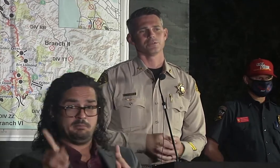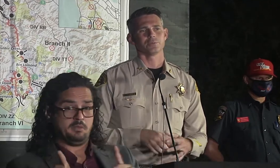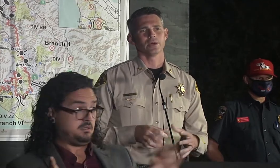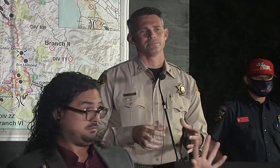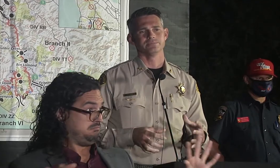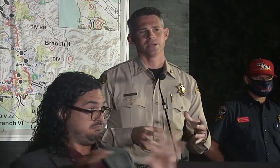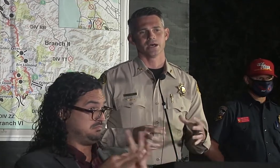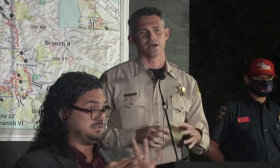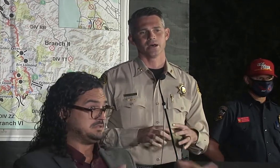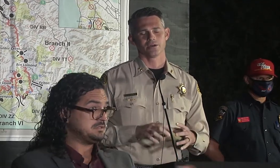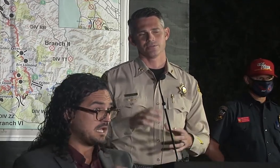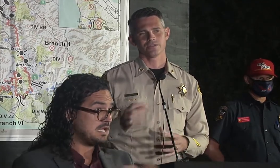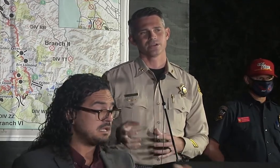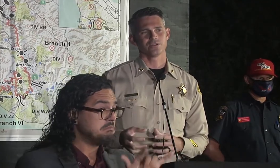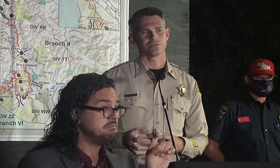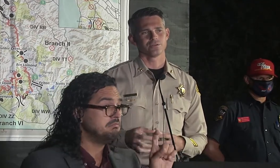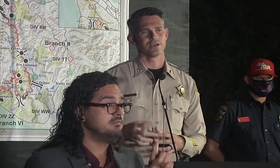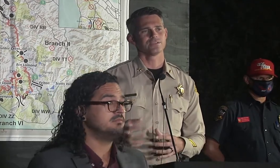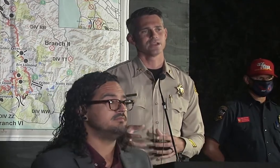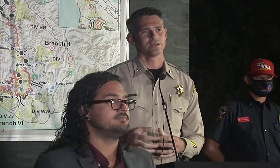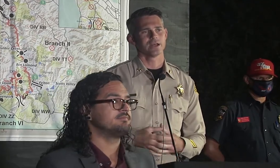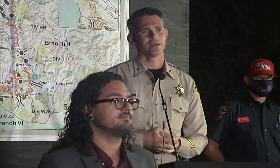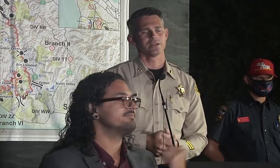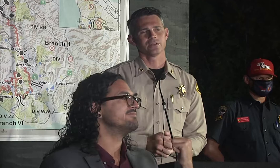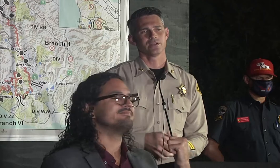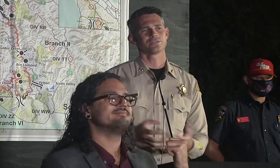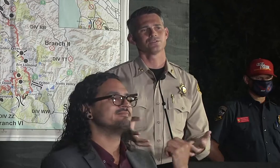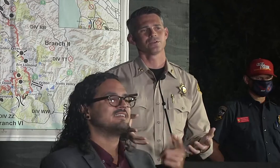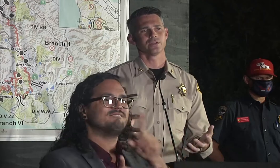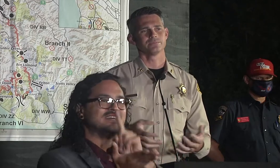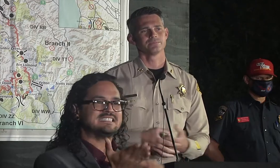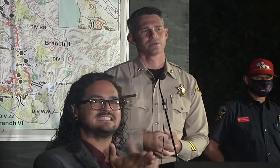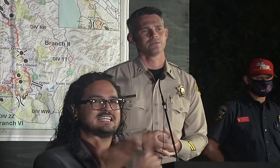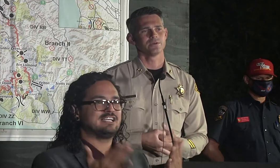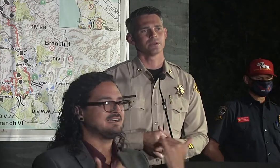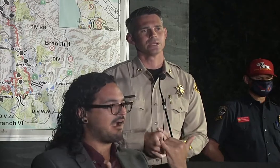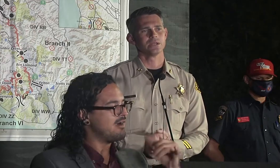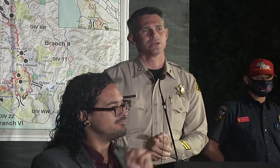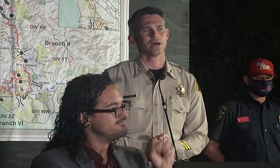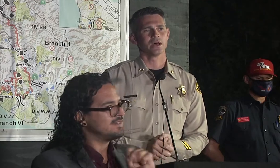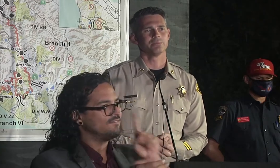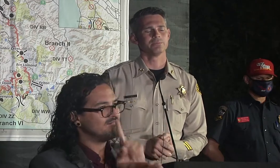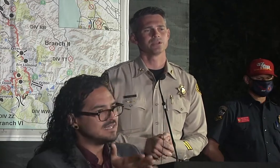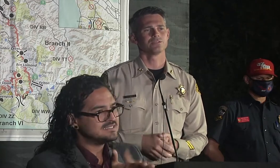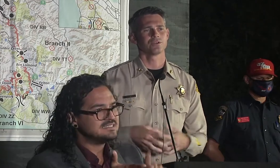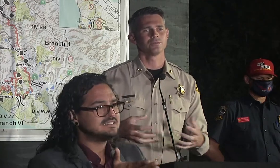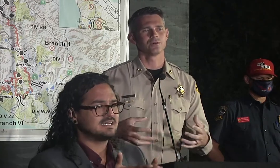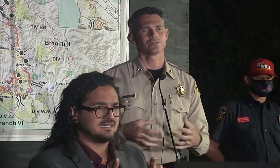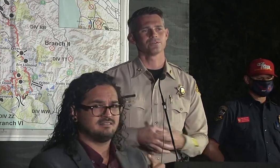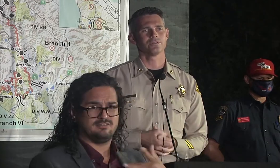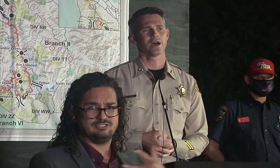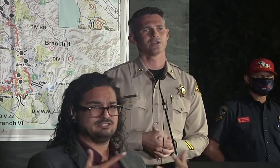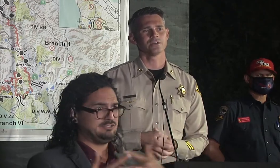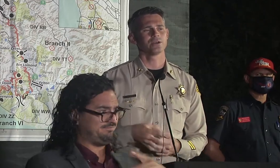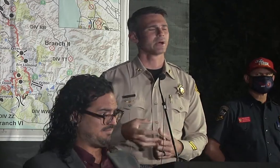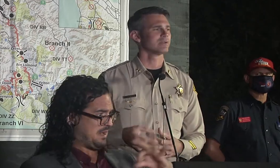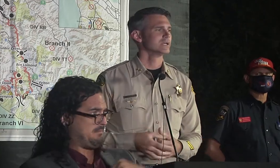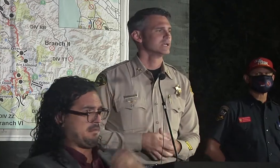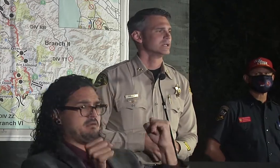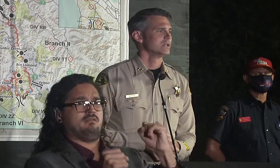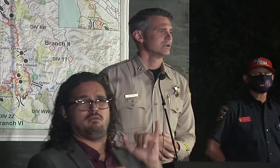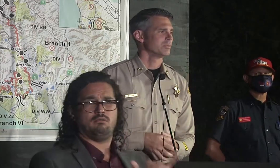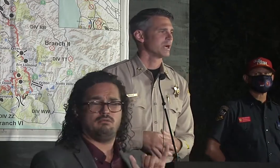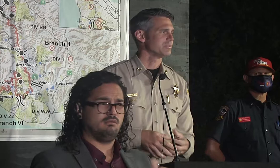So at this point, our investigators are investigating that. That's concerning, right, Phil? I mean, concerning the folks who live in the valley. You hear